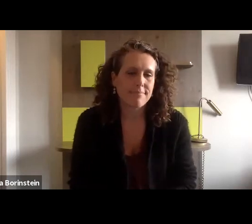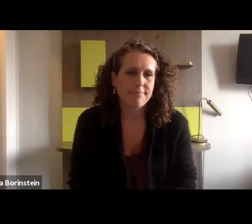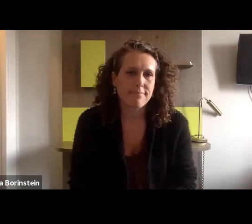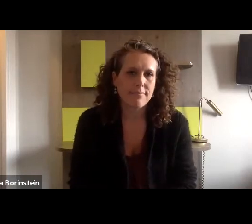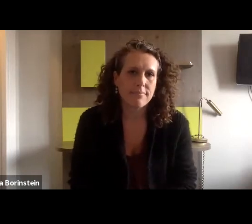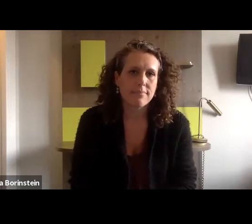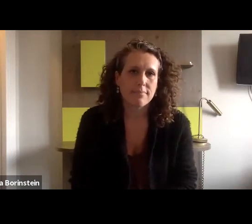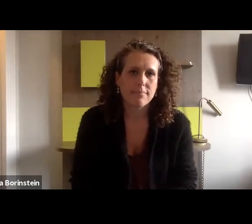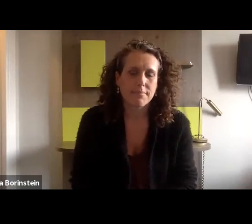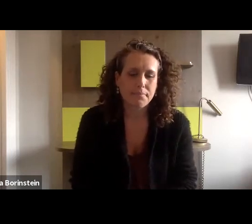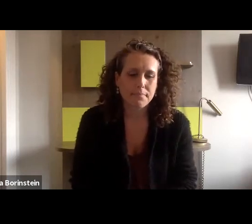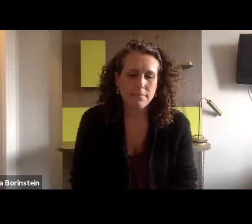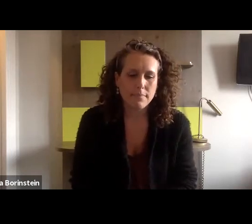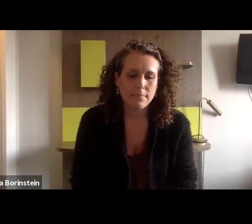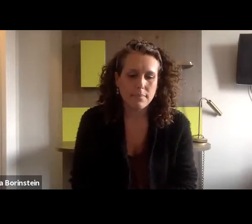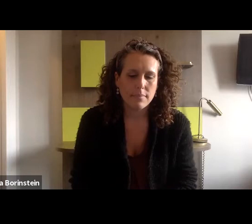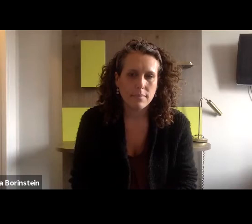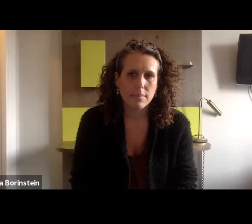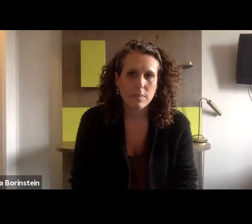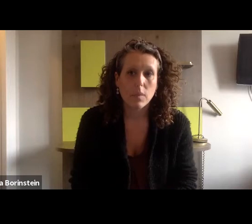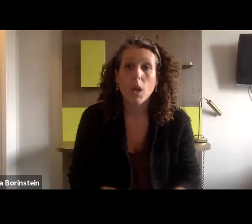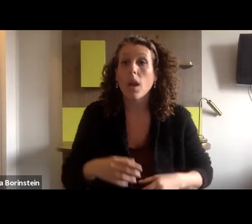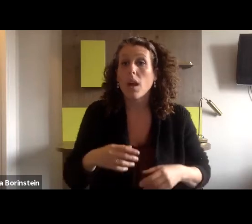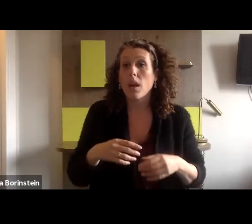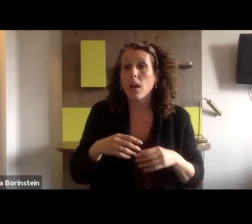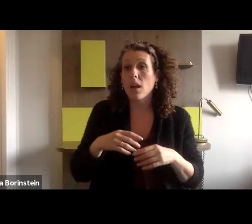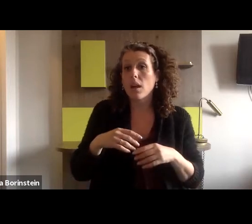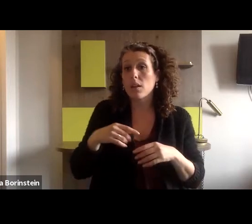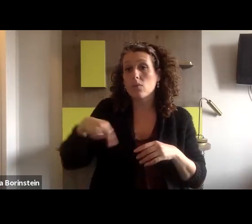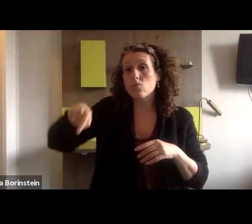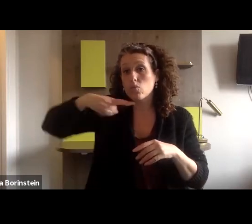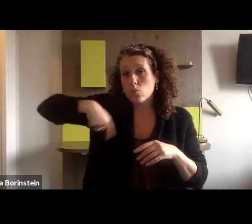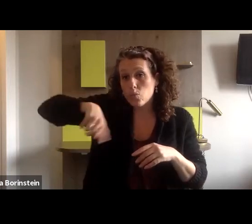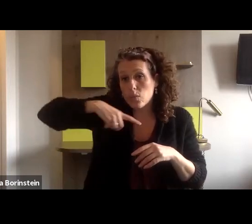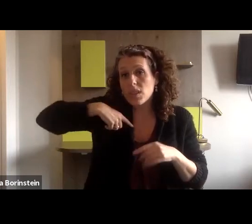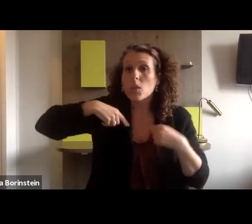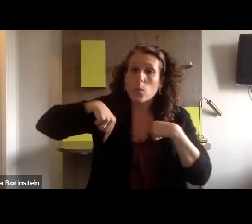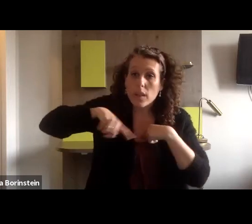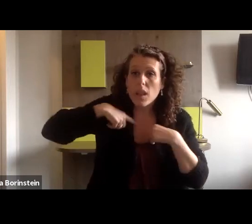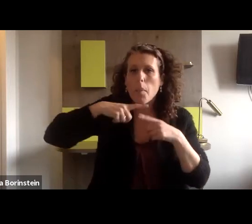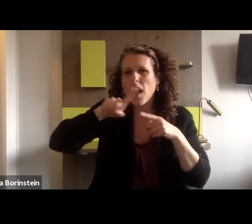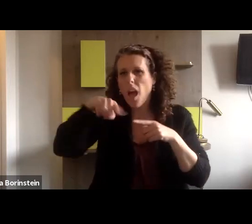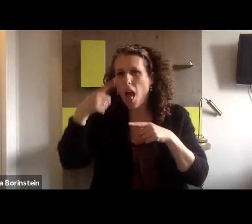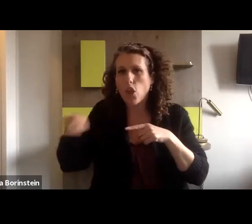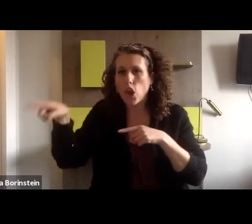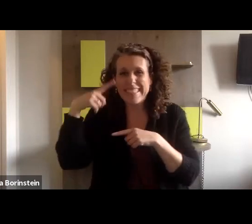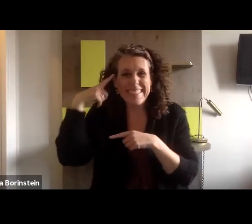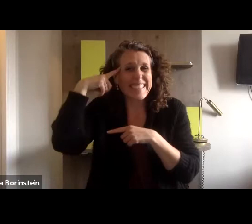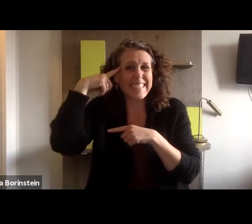possible approach is that's what has been done by colleagues and by ourselves here in Switzerland is to use